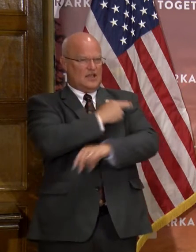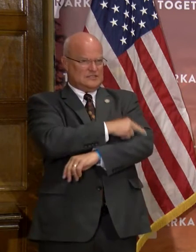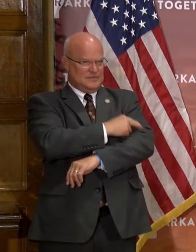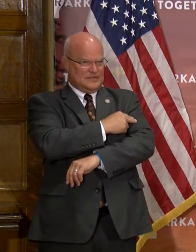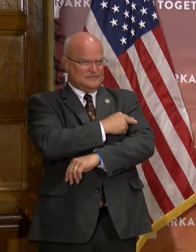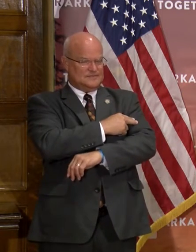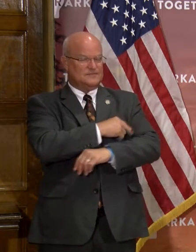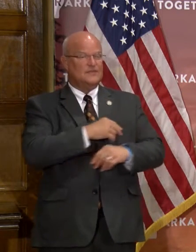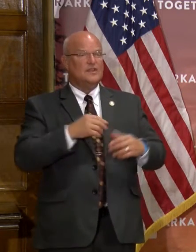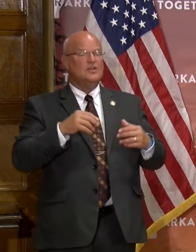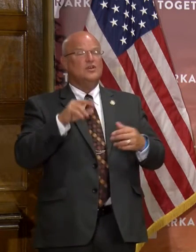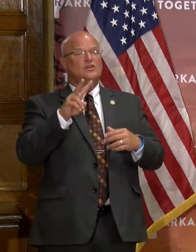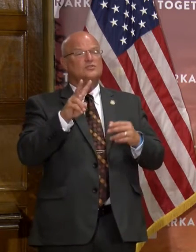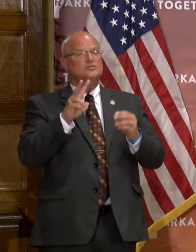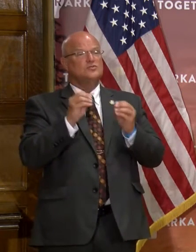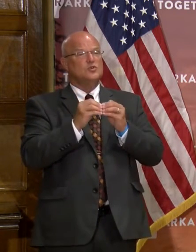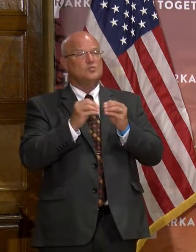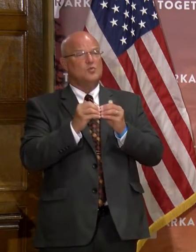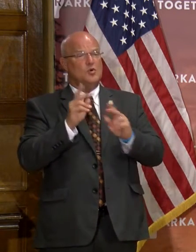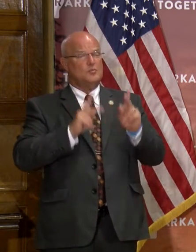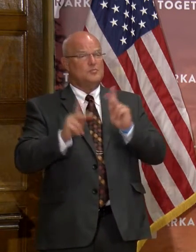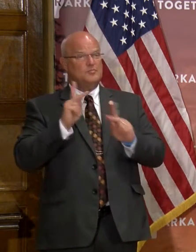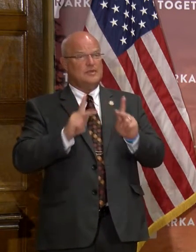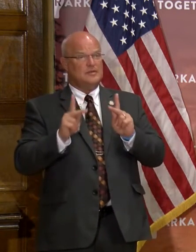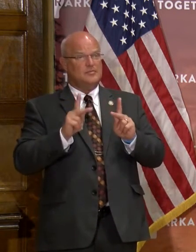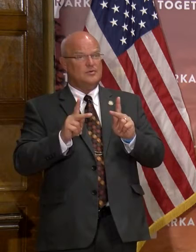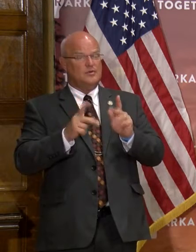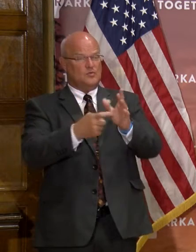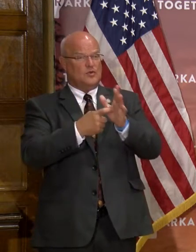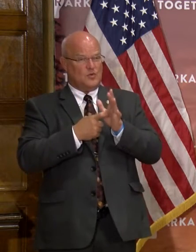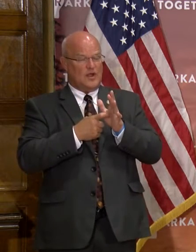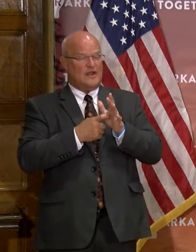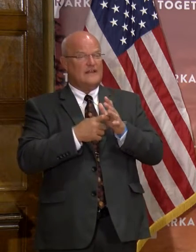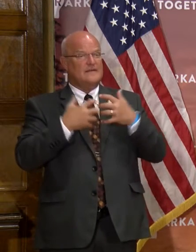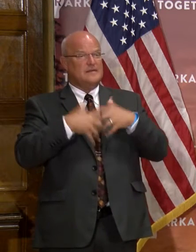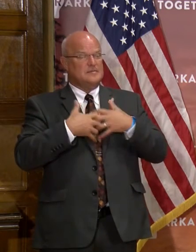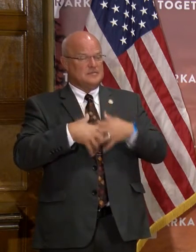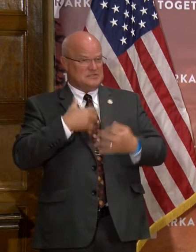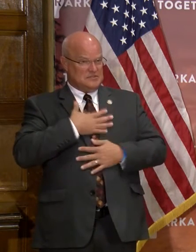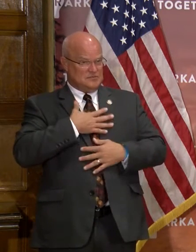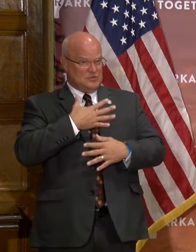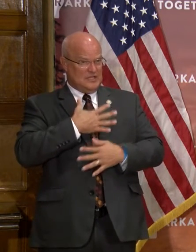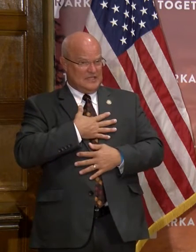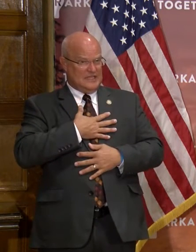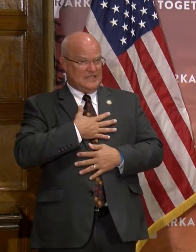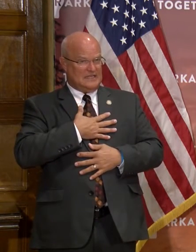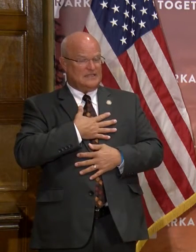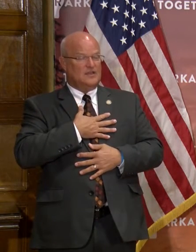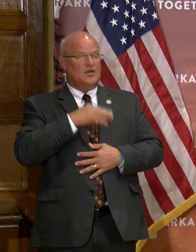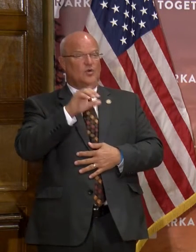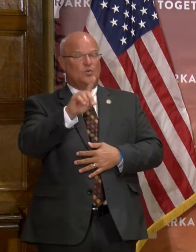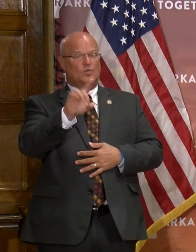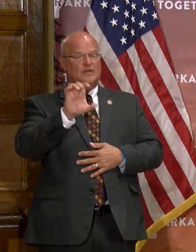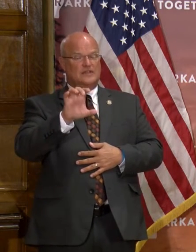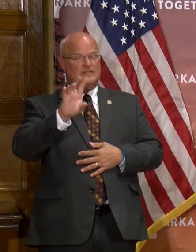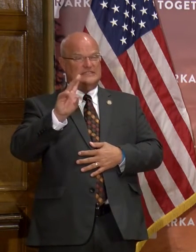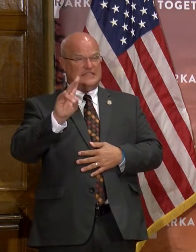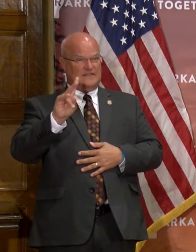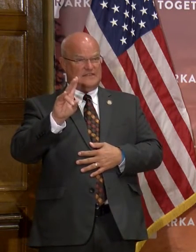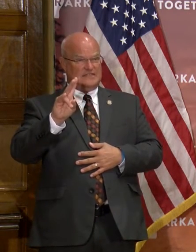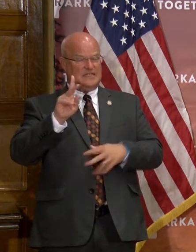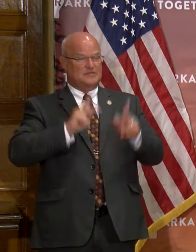hospitalized. 2 more individuals have required ventilation, and that makes